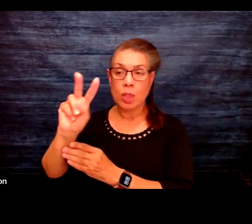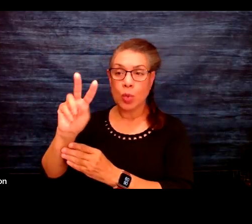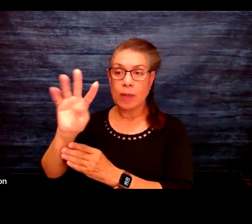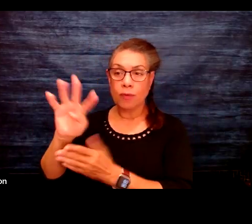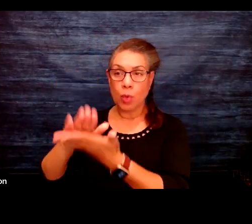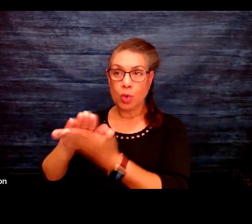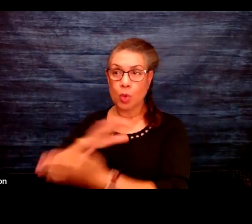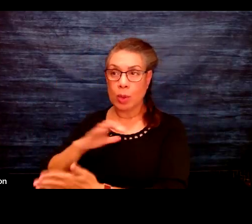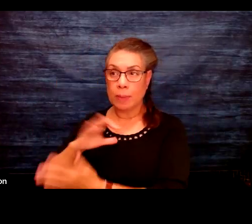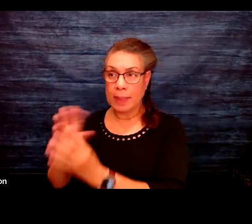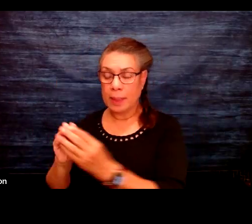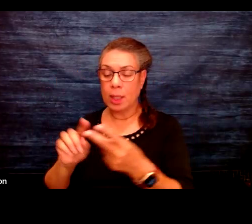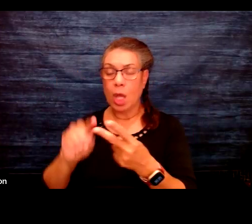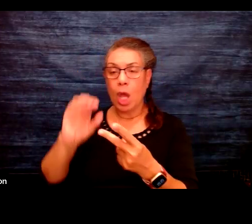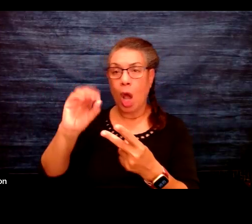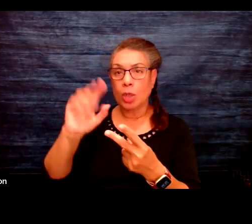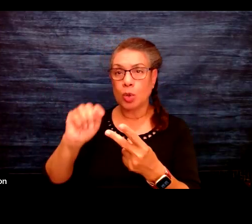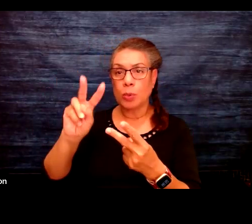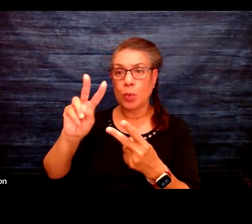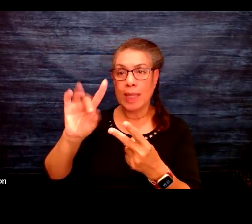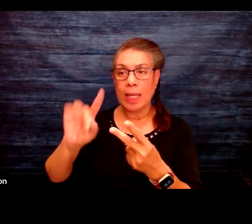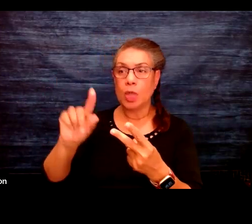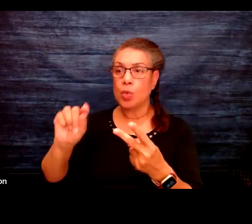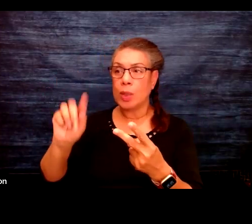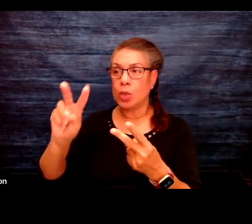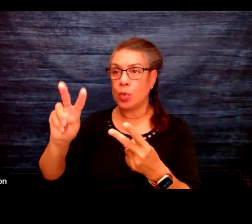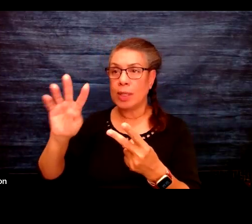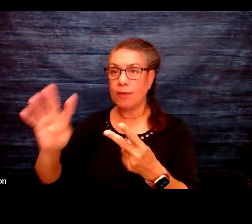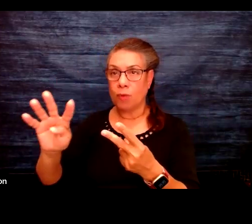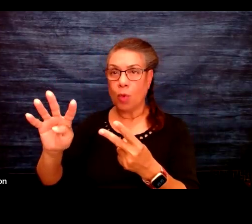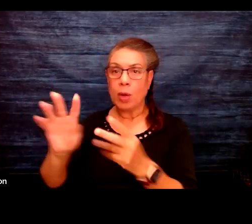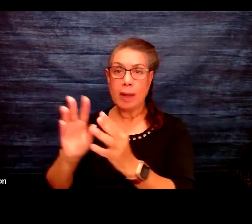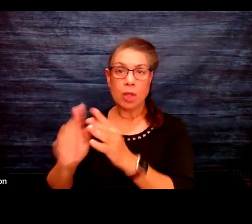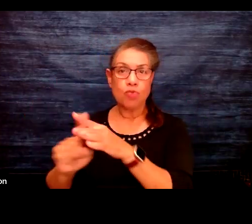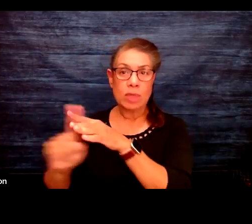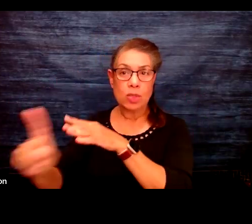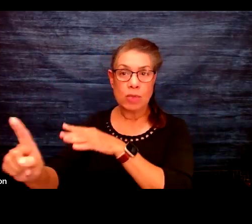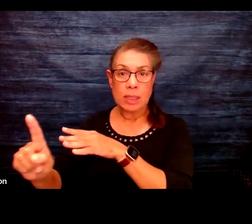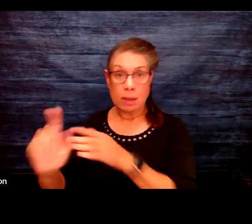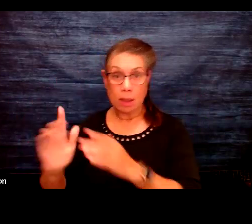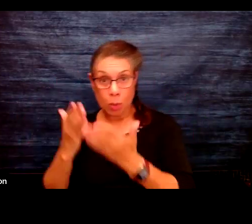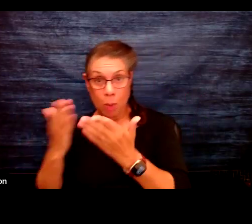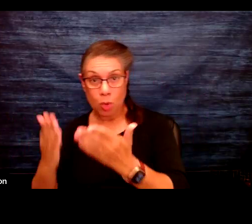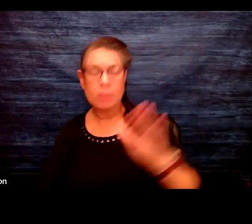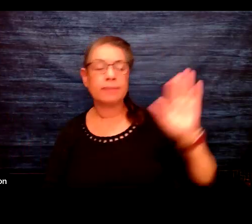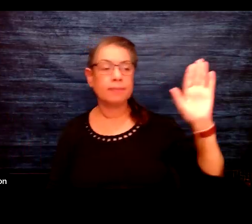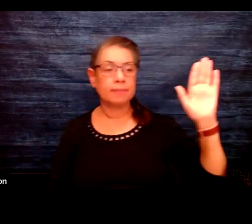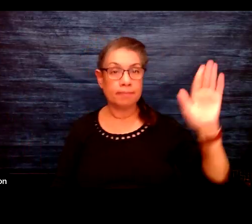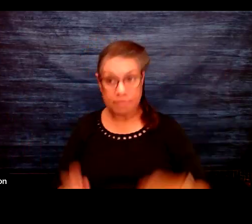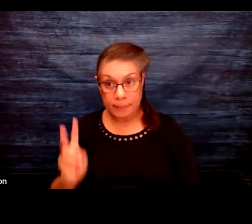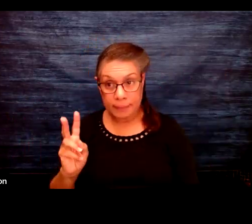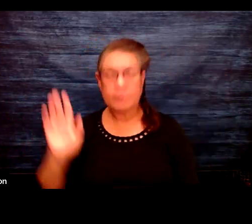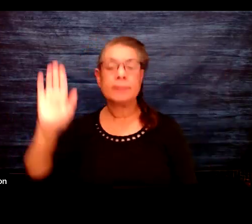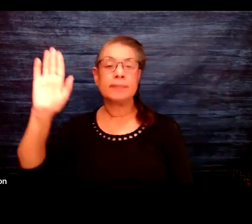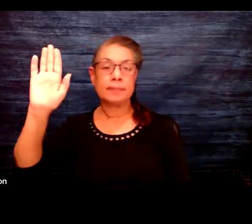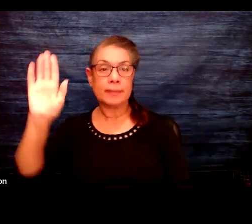meeting and October 28th, 2024 school committee retreat. Is there a motion? So moved. Thank you. Is there a second? Second. Thank